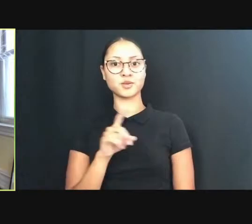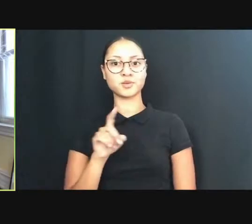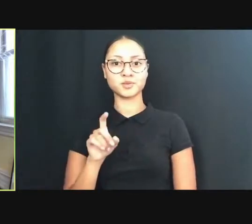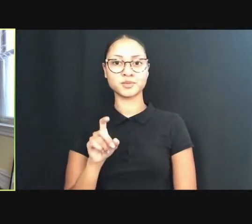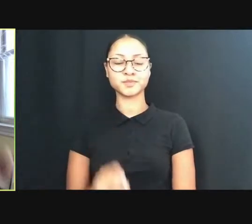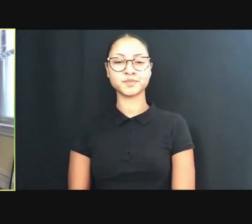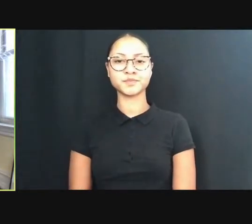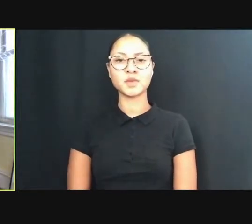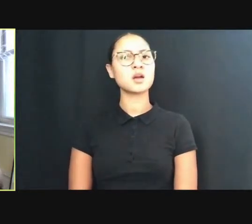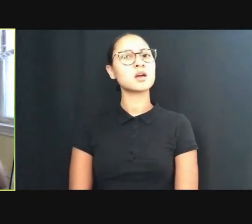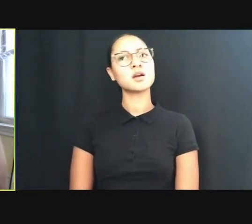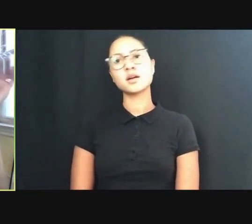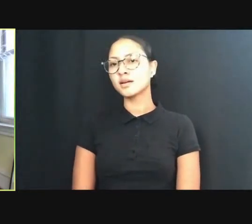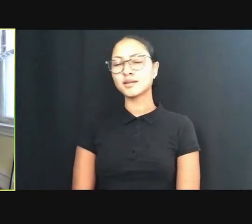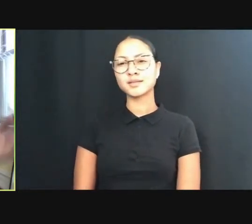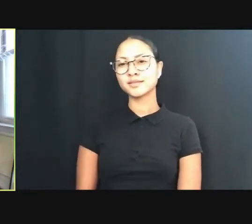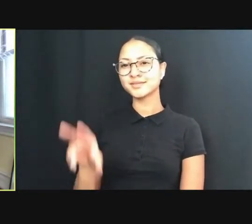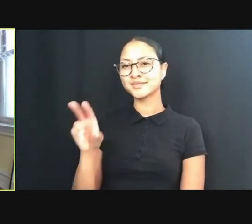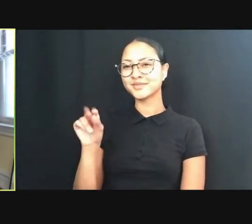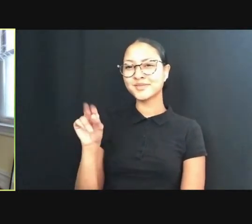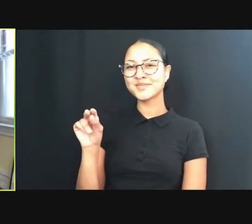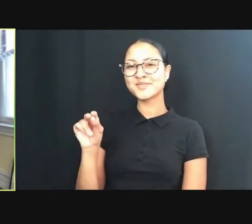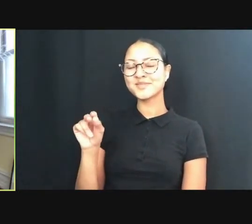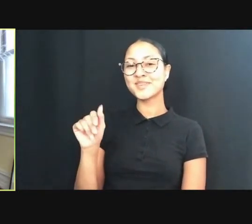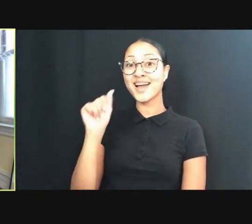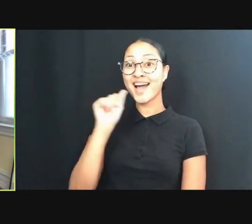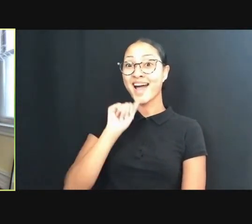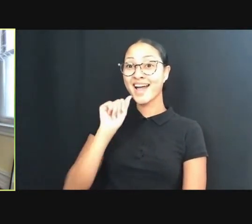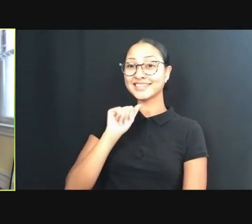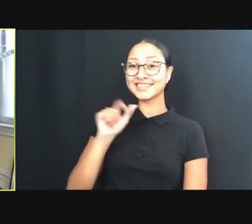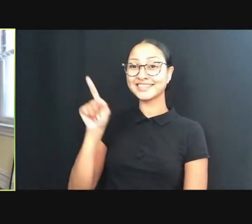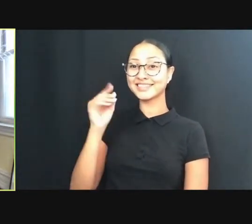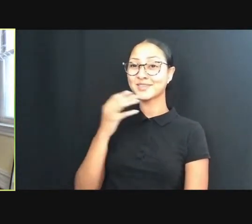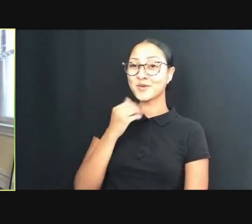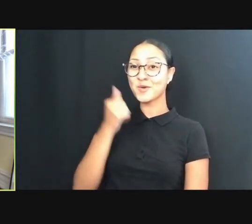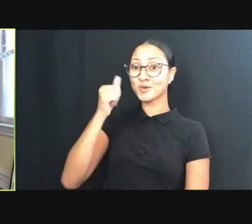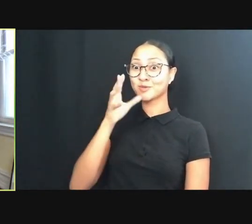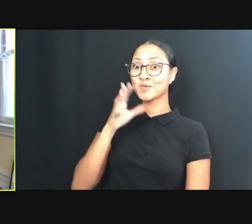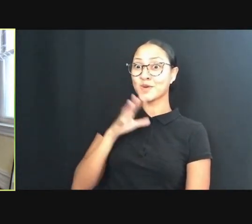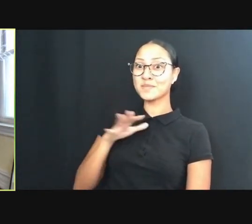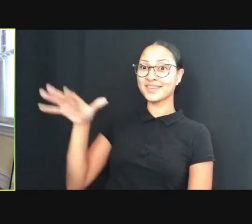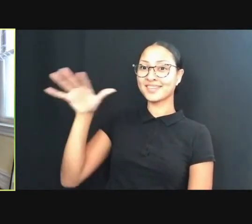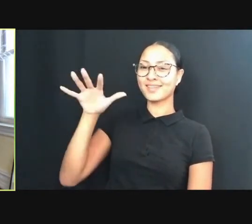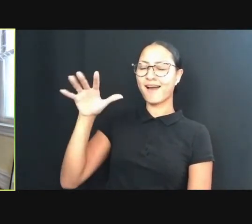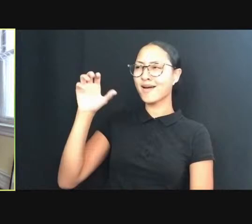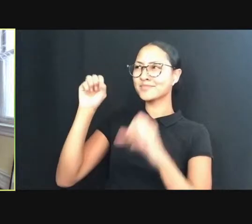the aunties would come and they would just like smack up the dance floor and walk away. And you'd be like, wait,